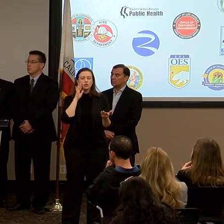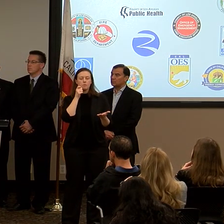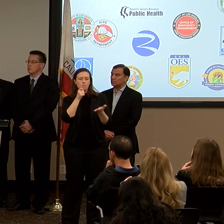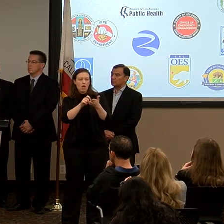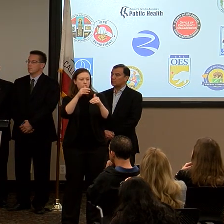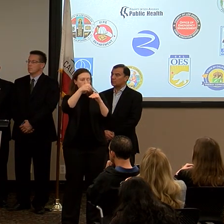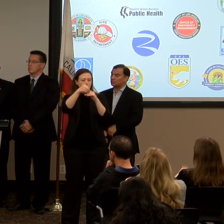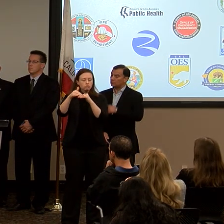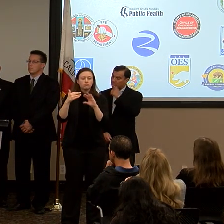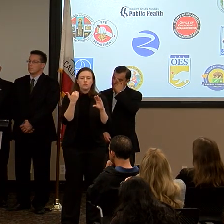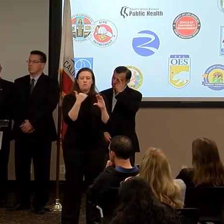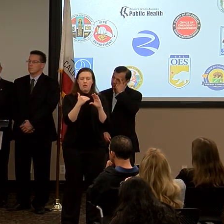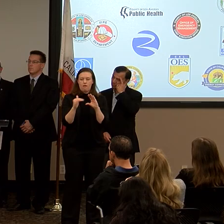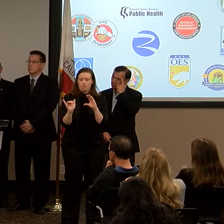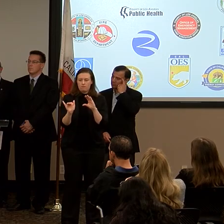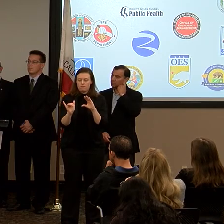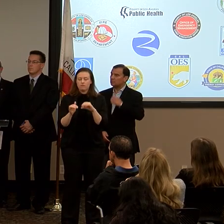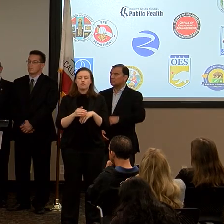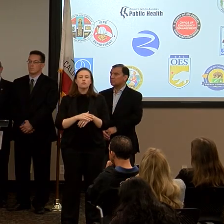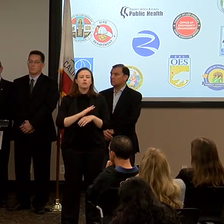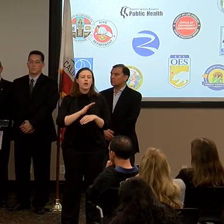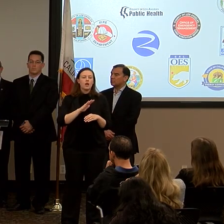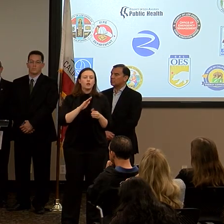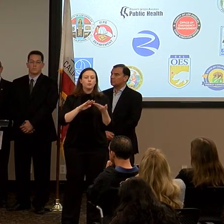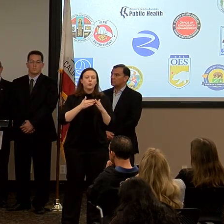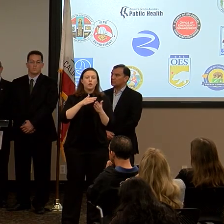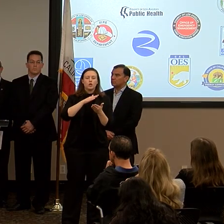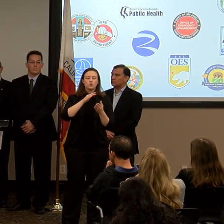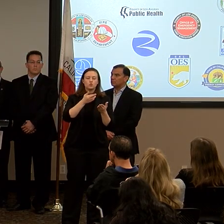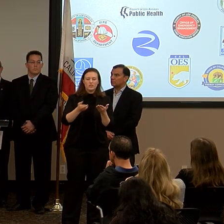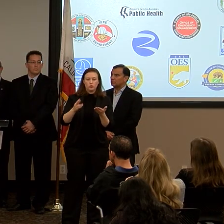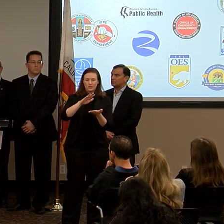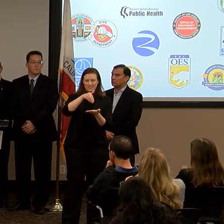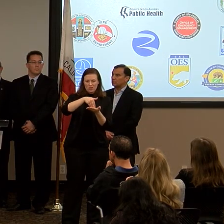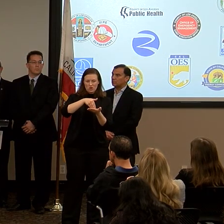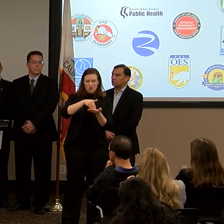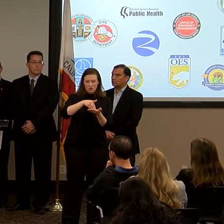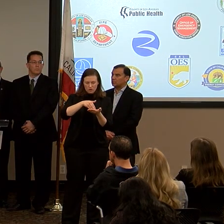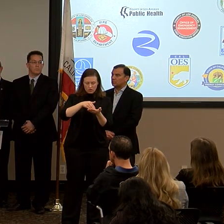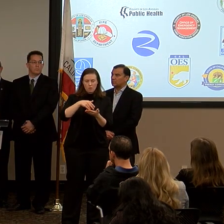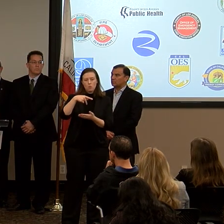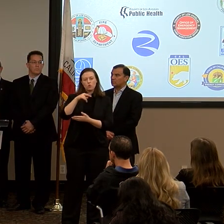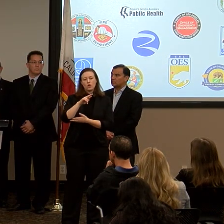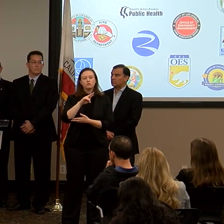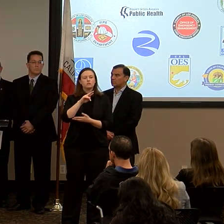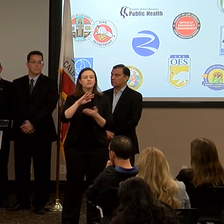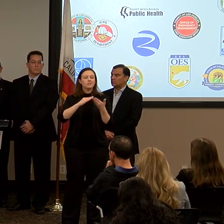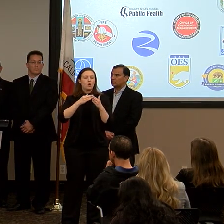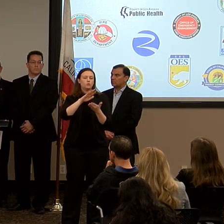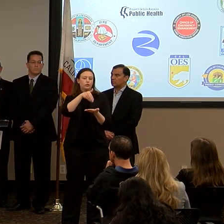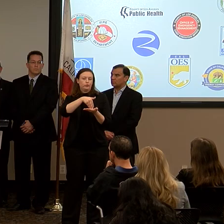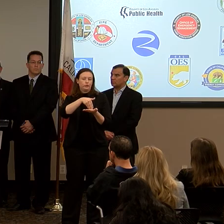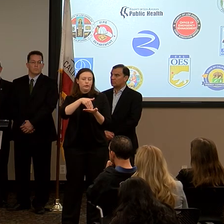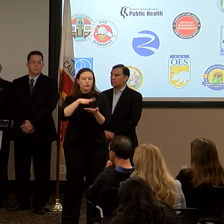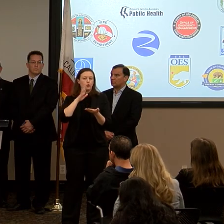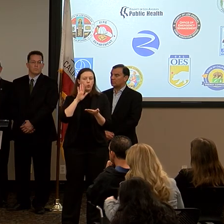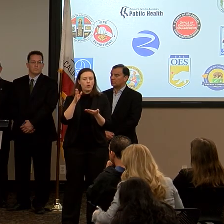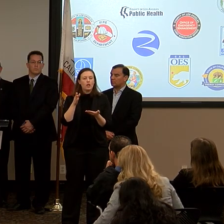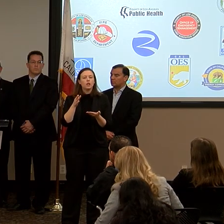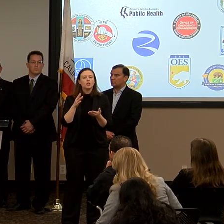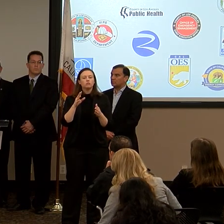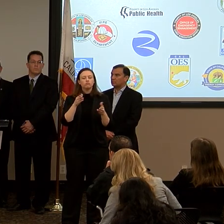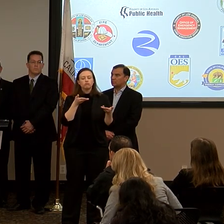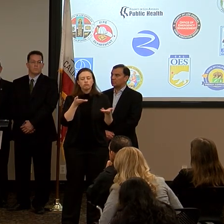email, and at our Community Resource Center in the Porter Ranch Town Center. We will also continue to deliver air